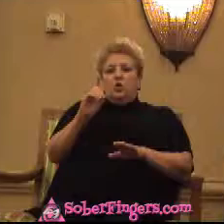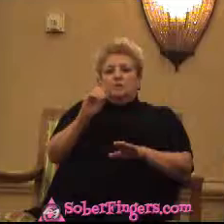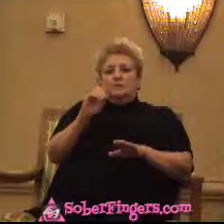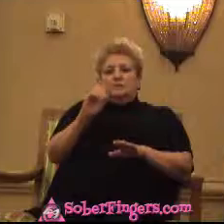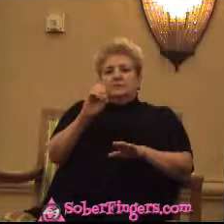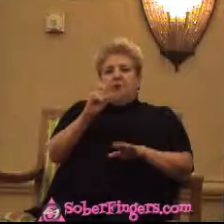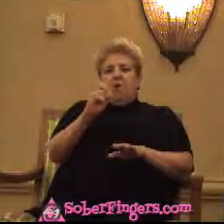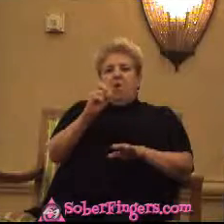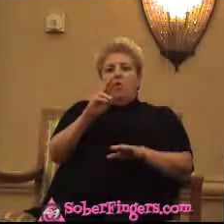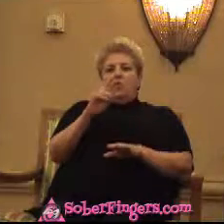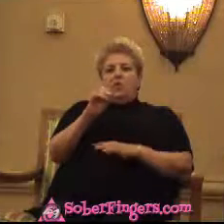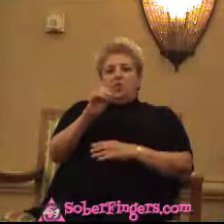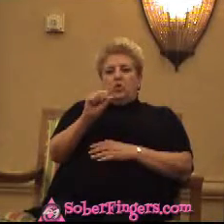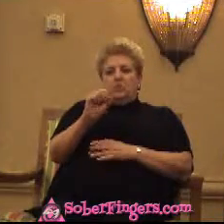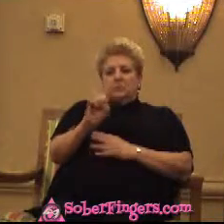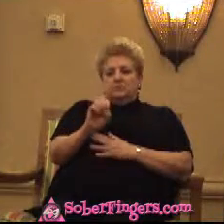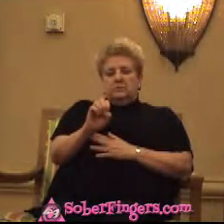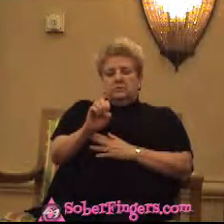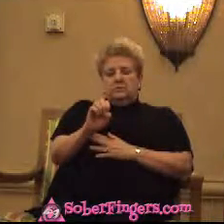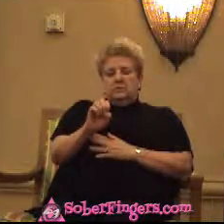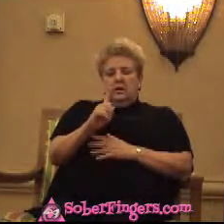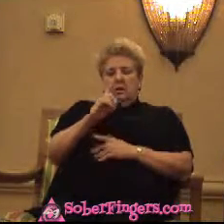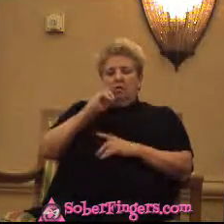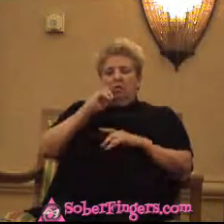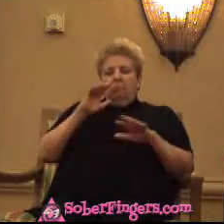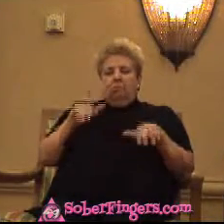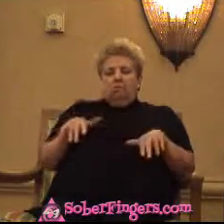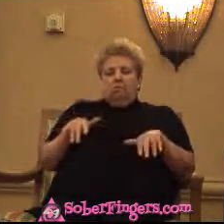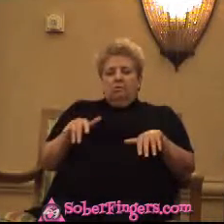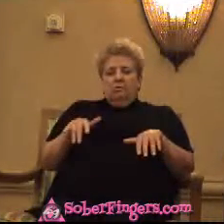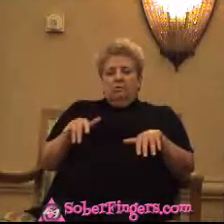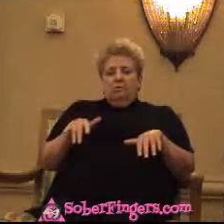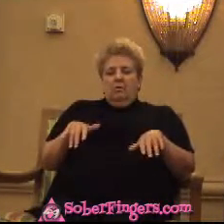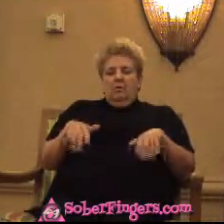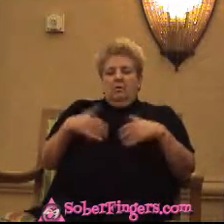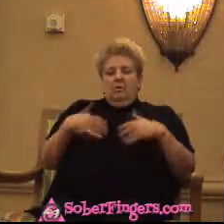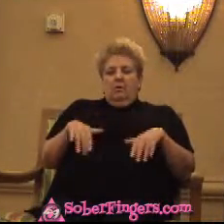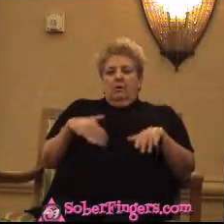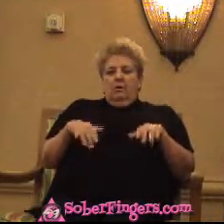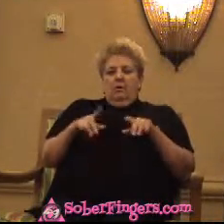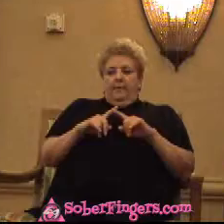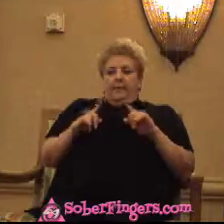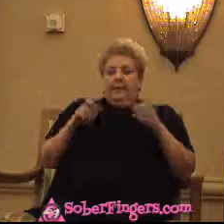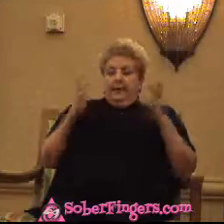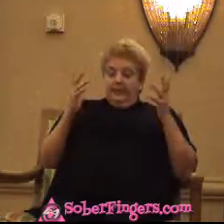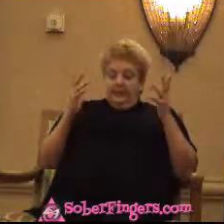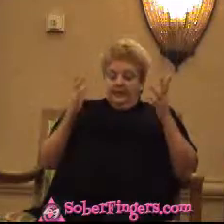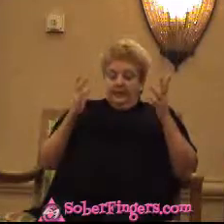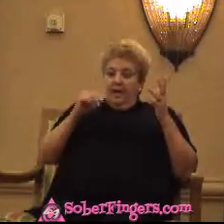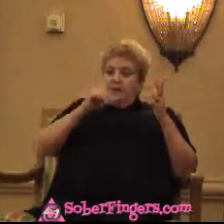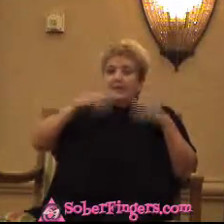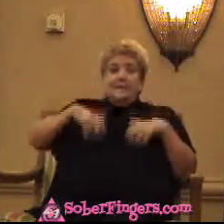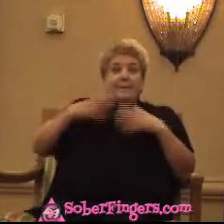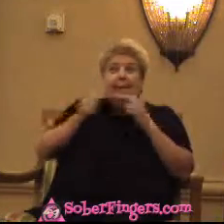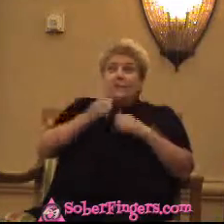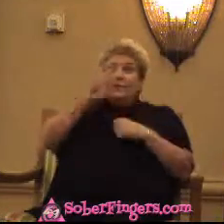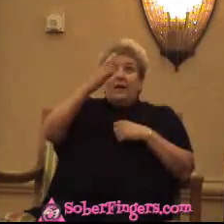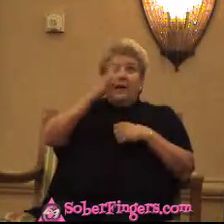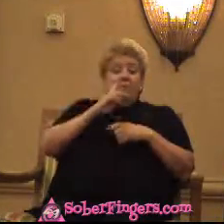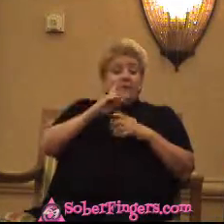it was a shocking thing, but you know what? I wasn't mad at God this time. Because I knew that he